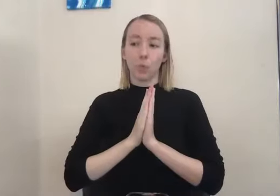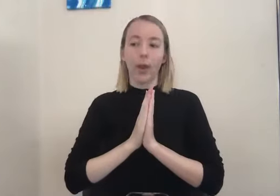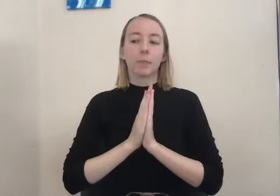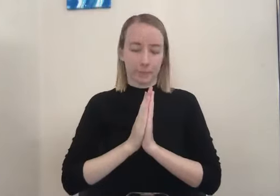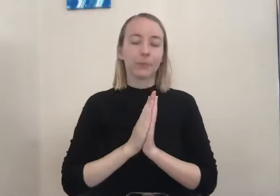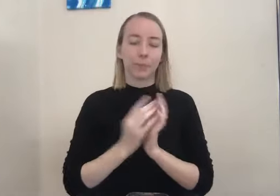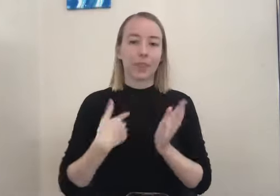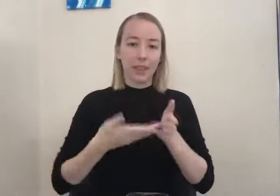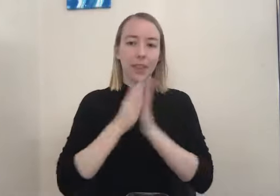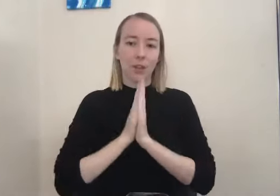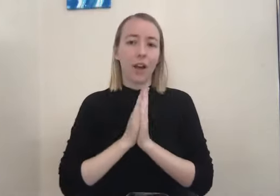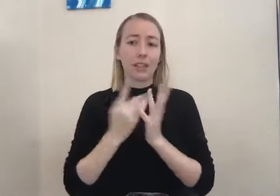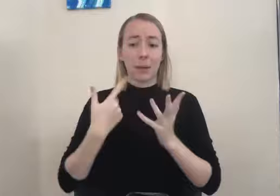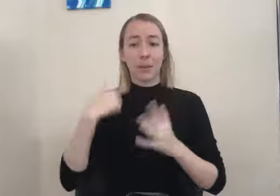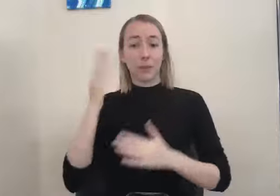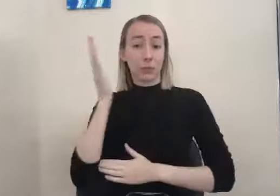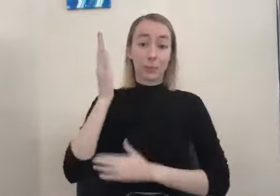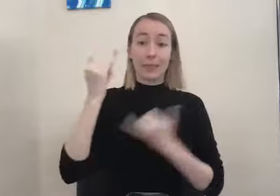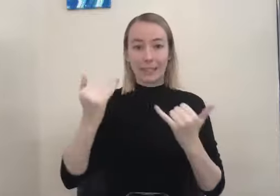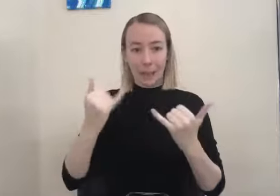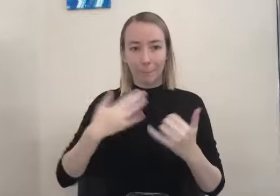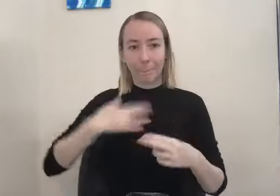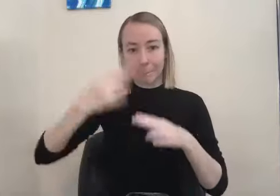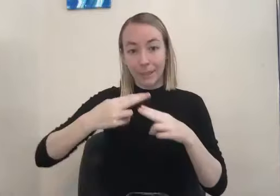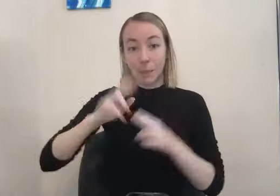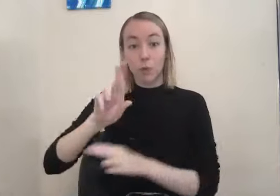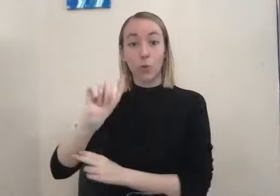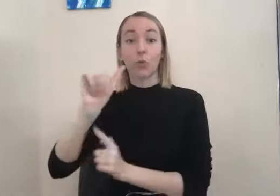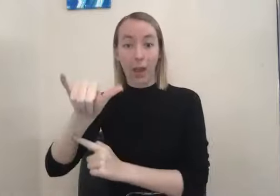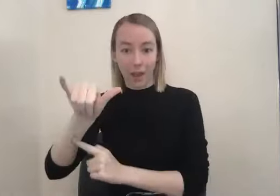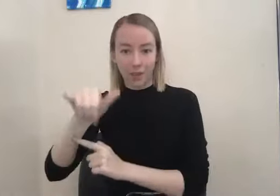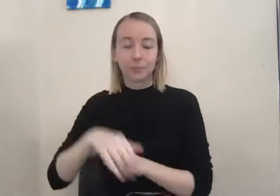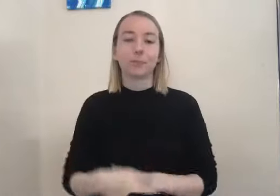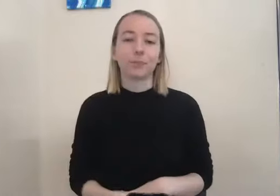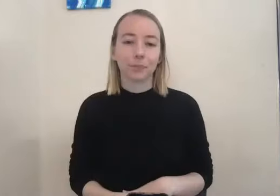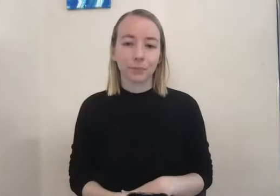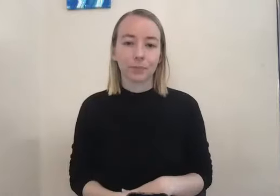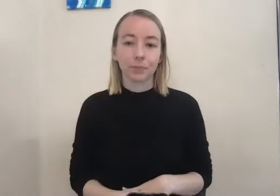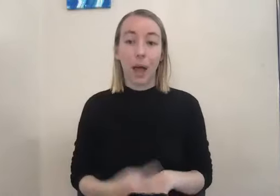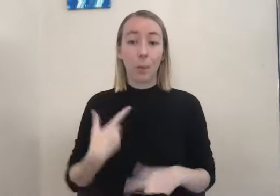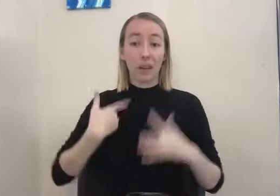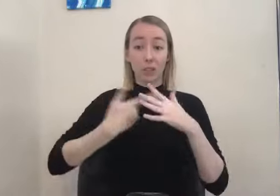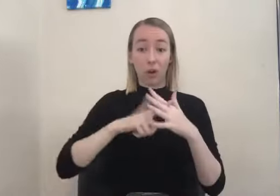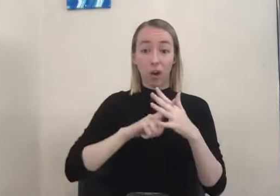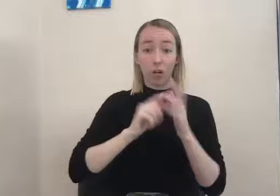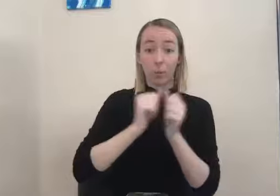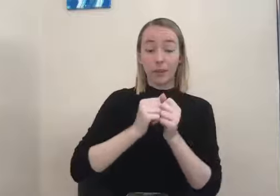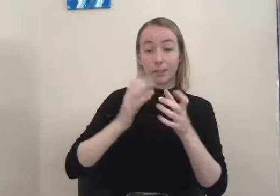Ray. Oh, that Ray. Okay, yeah. Ray. Sorry. Go ahead. Sorry. Oh, it's okay. The other Ray and I spent a